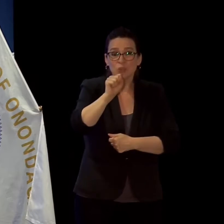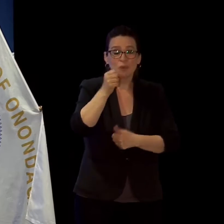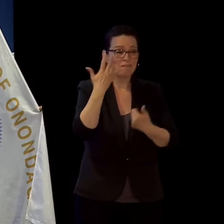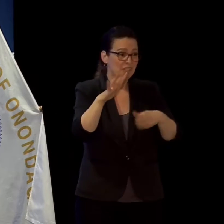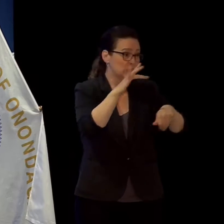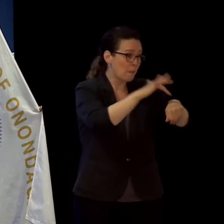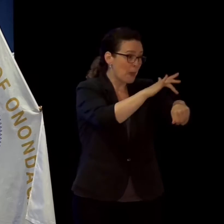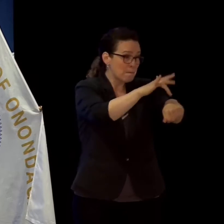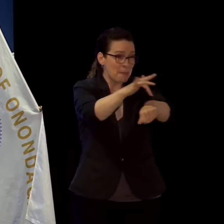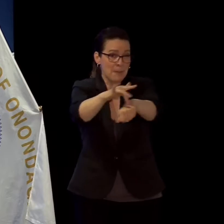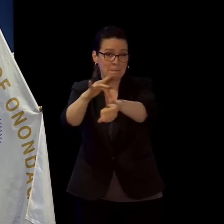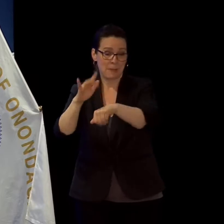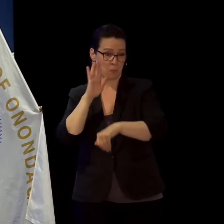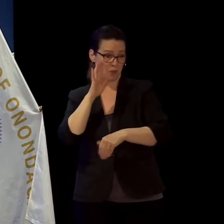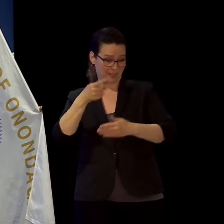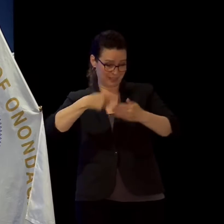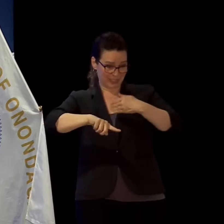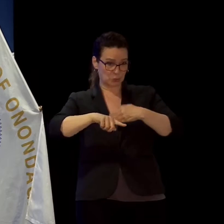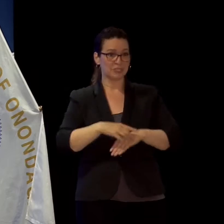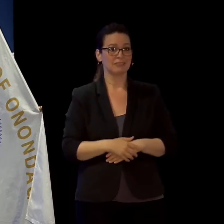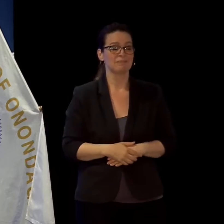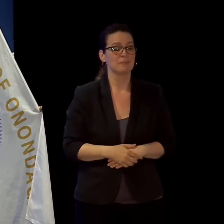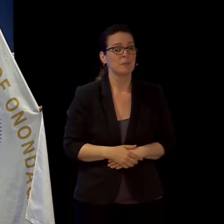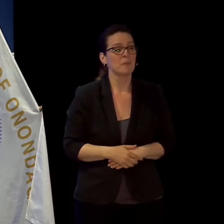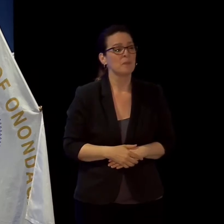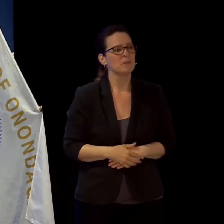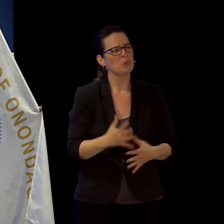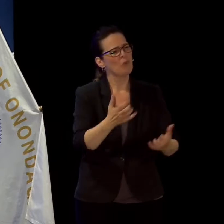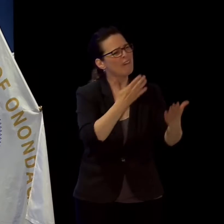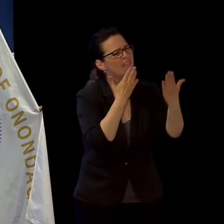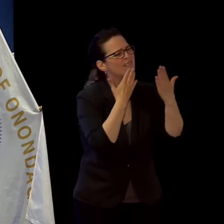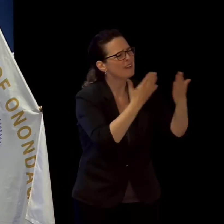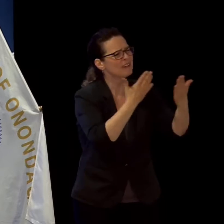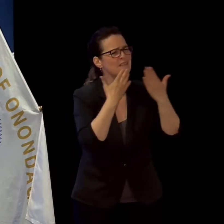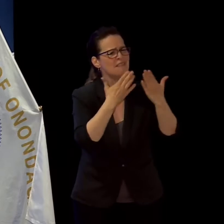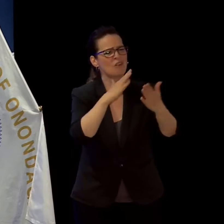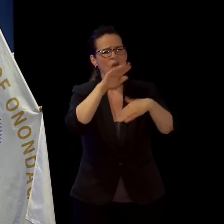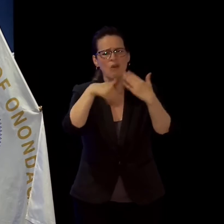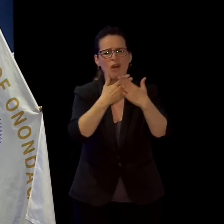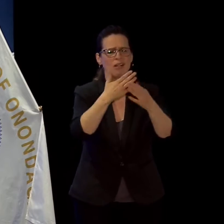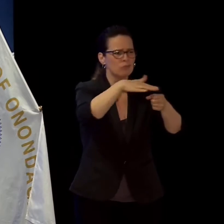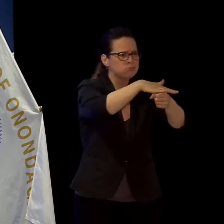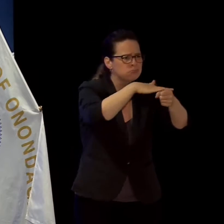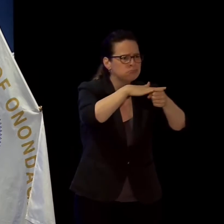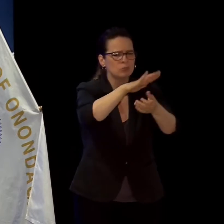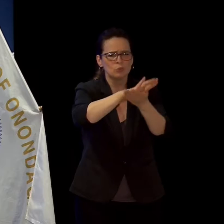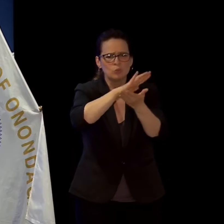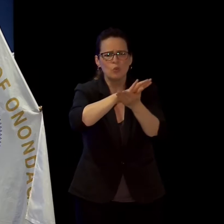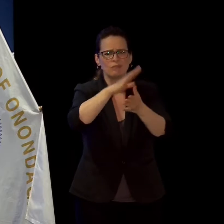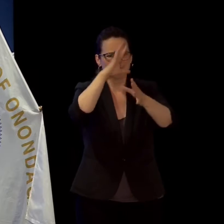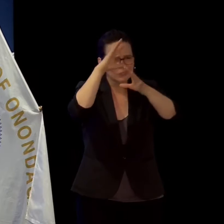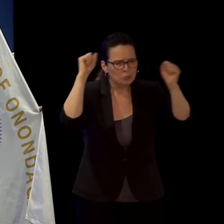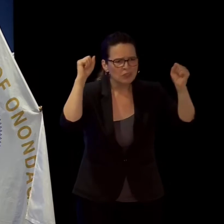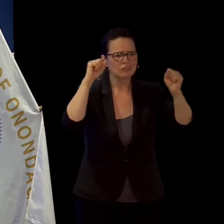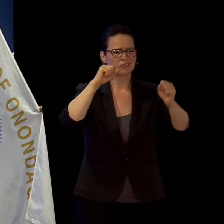team up regionally, and I want to thank the superintendents for doing that and for the work they've done on